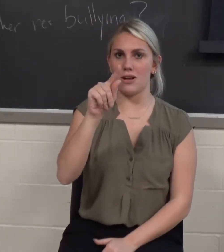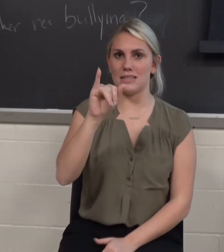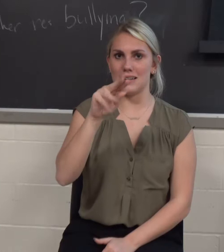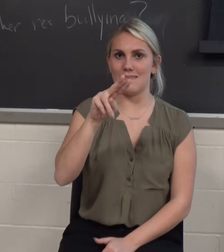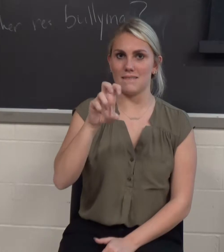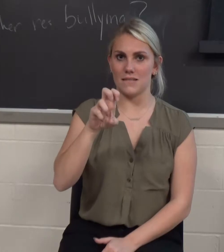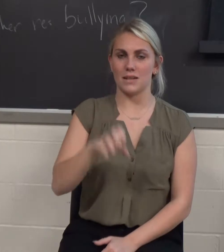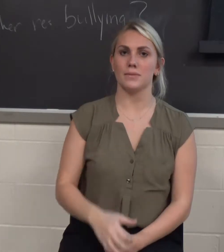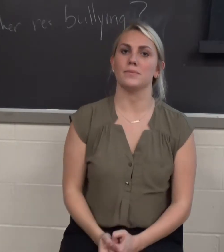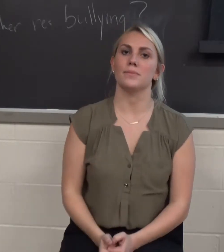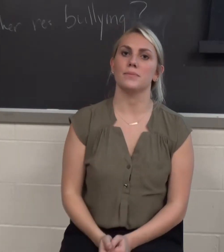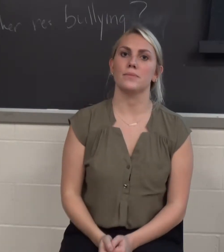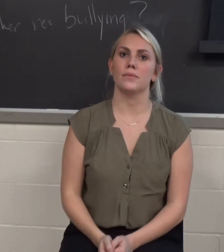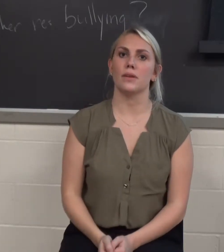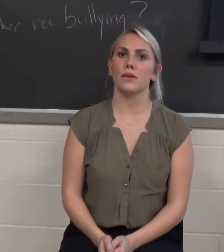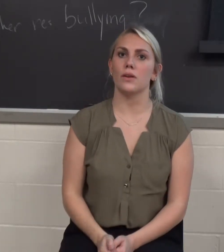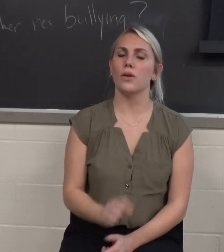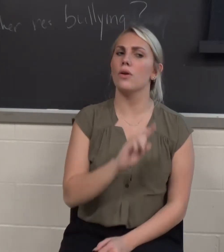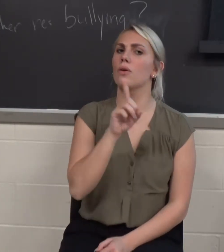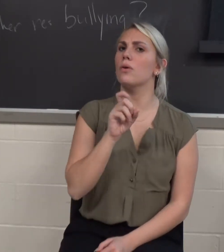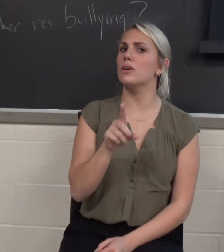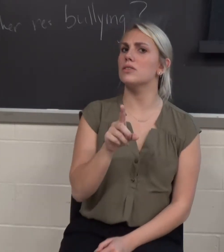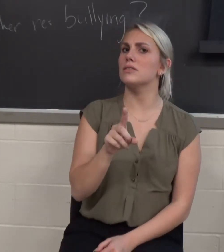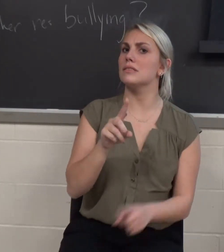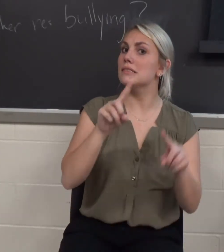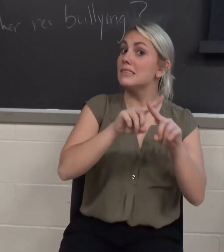The question is, does that make a difference?